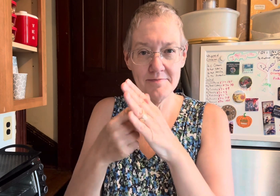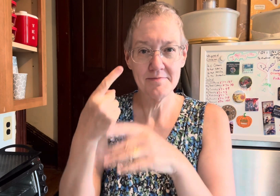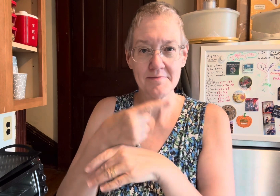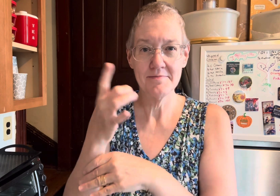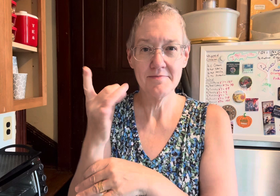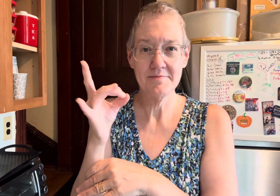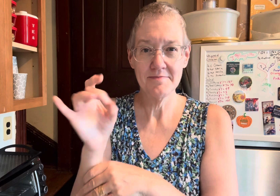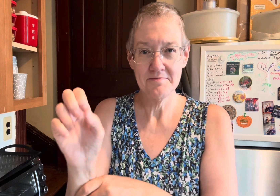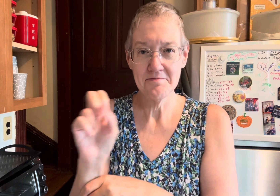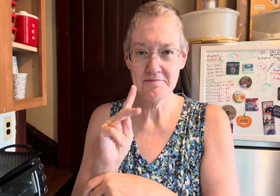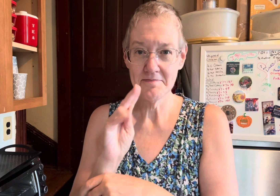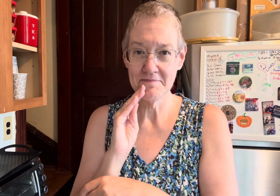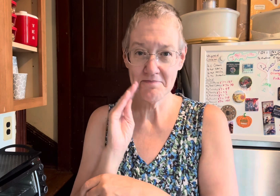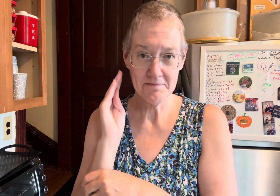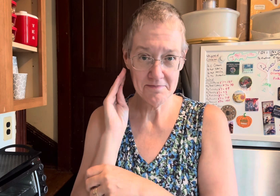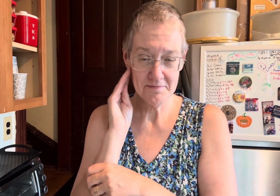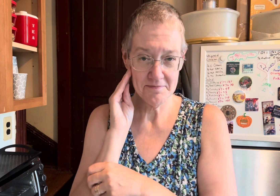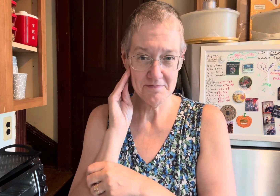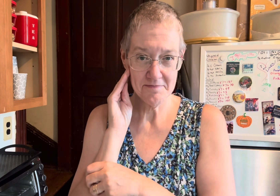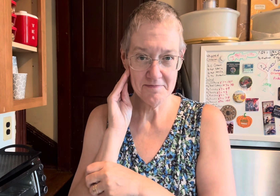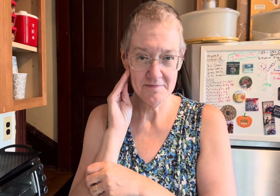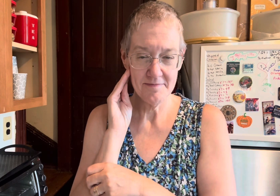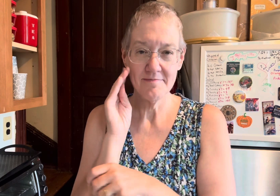day back home.